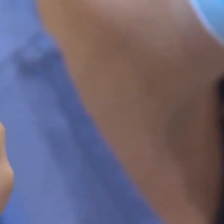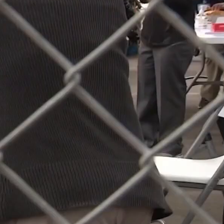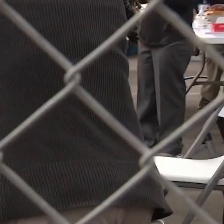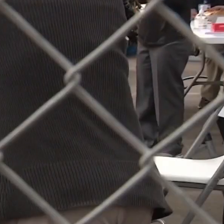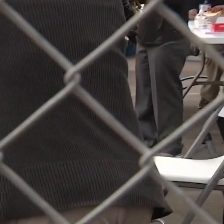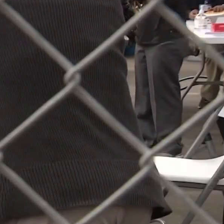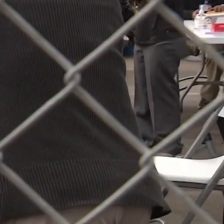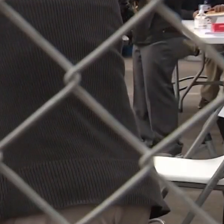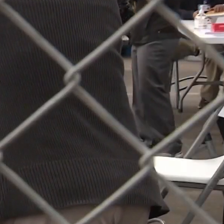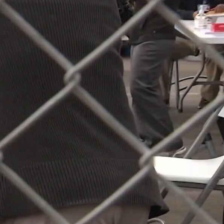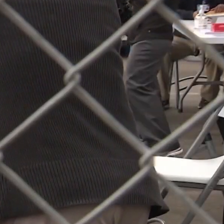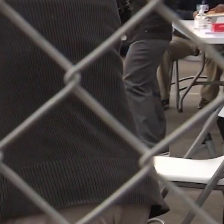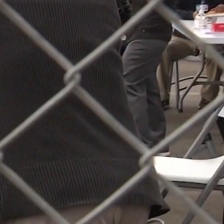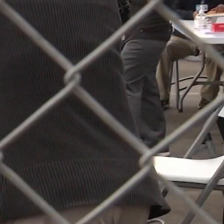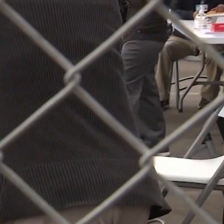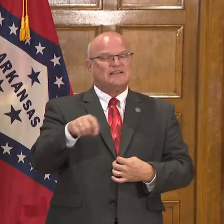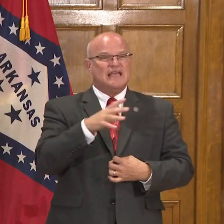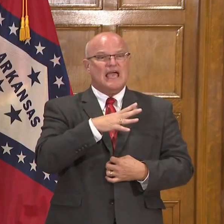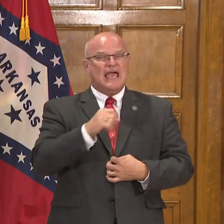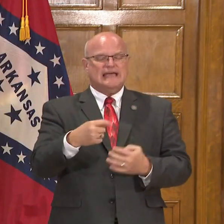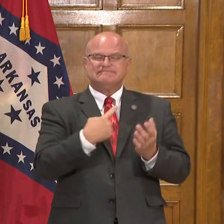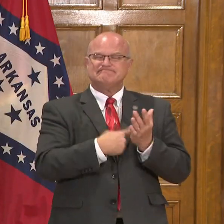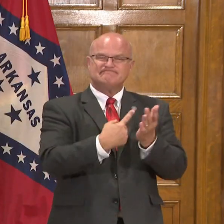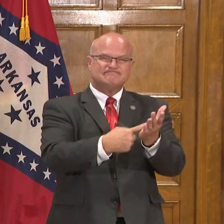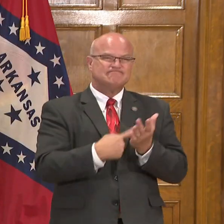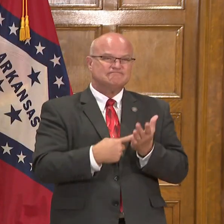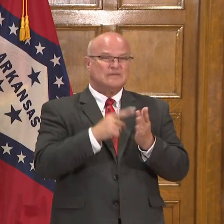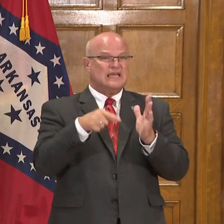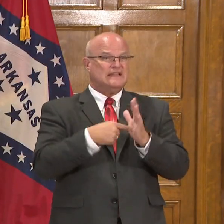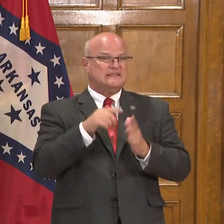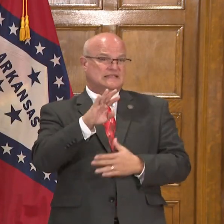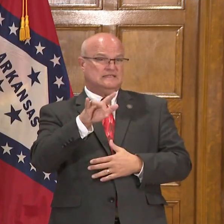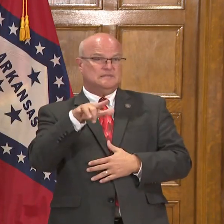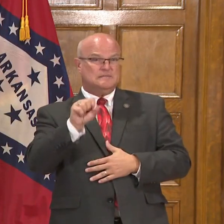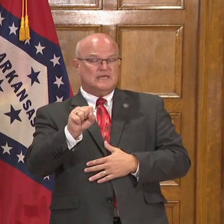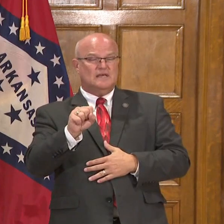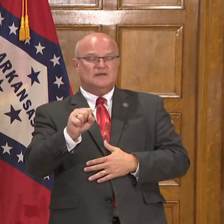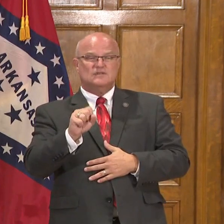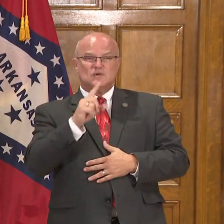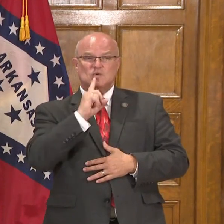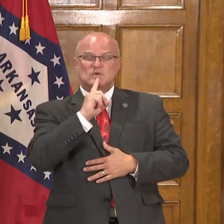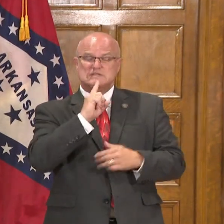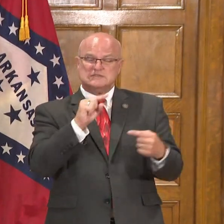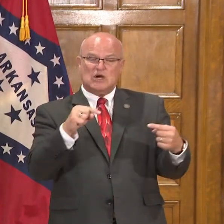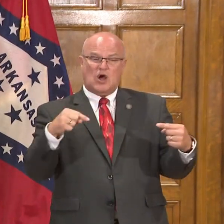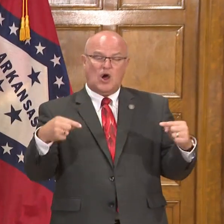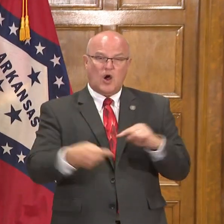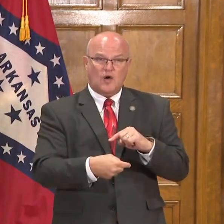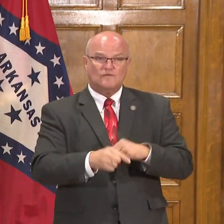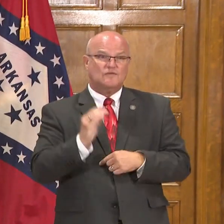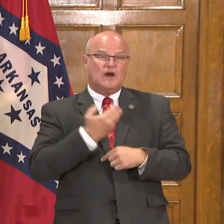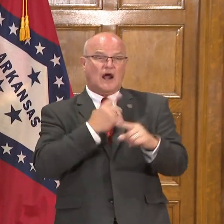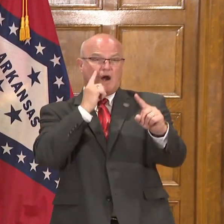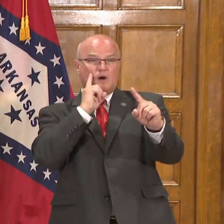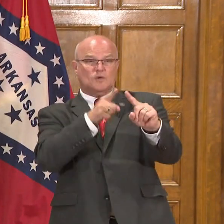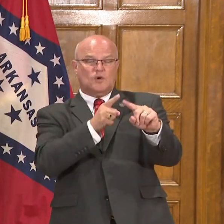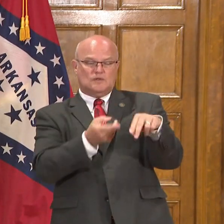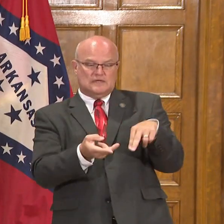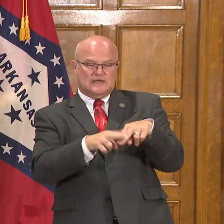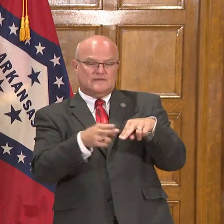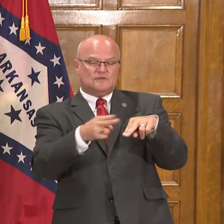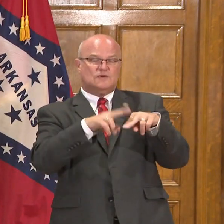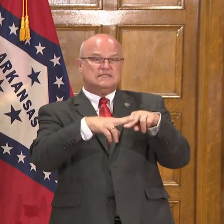vaccine mandate for larger companies. The debate on these bills have been harmful to our goal of